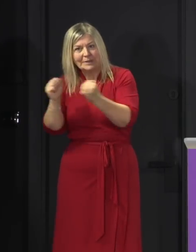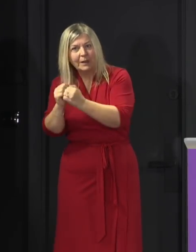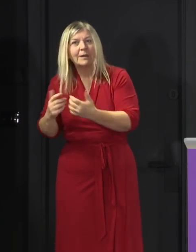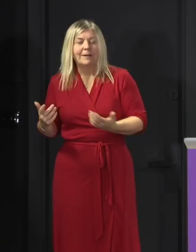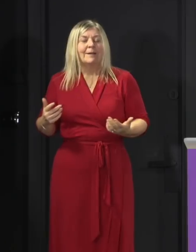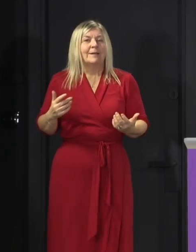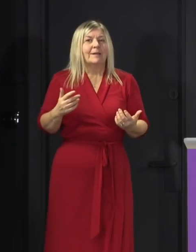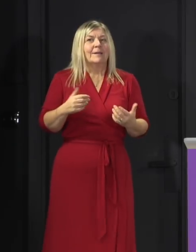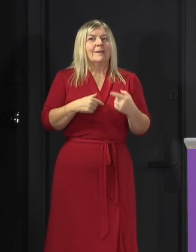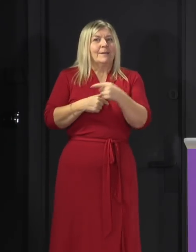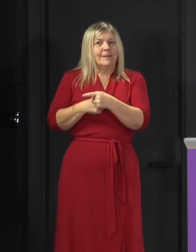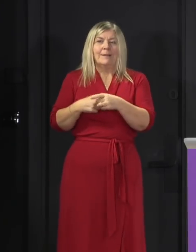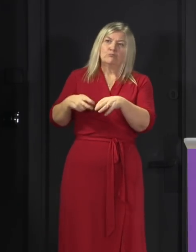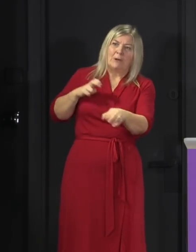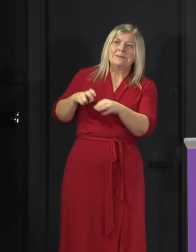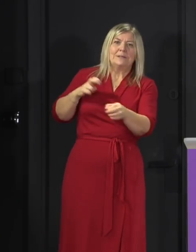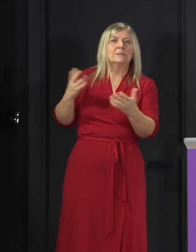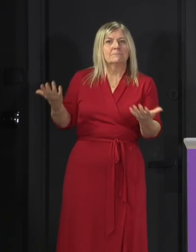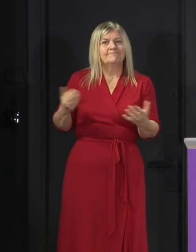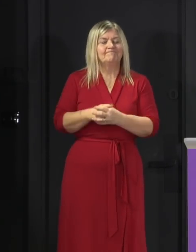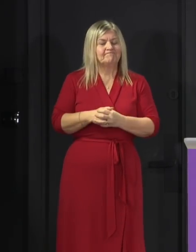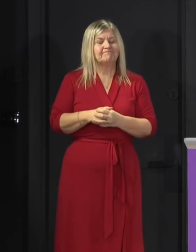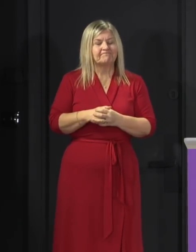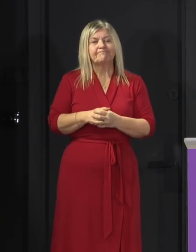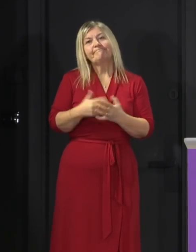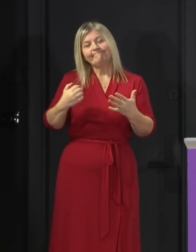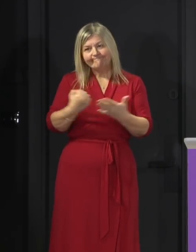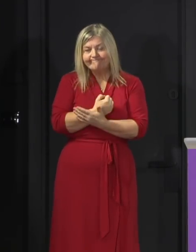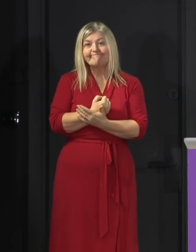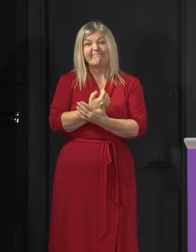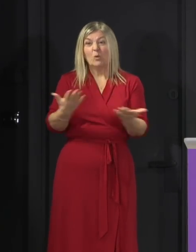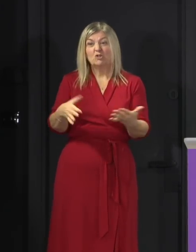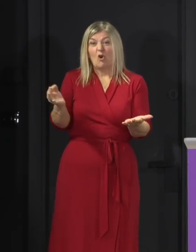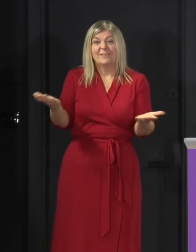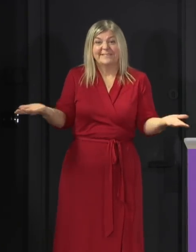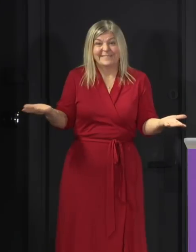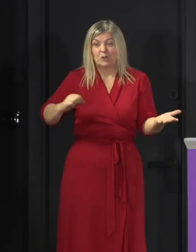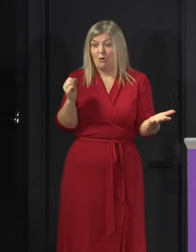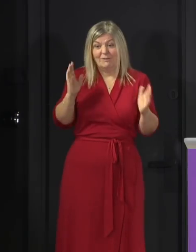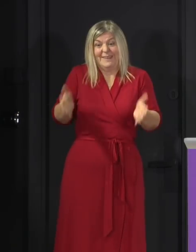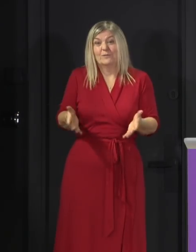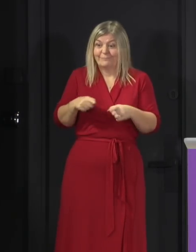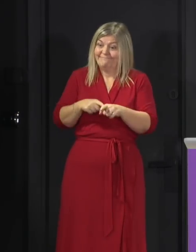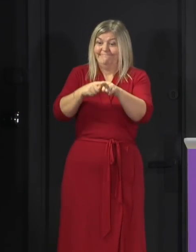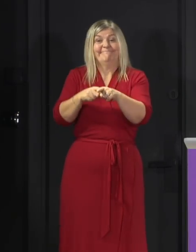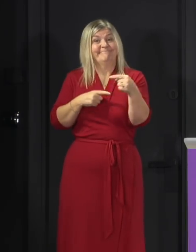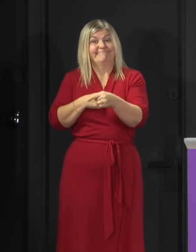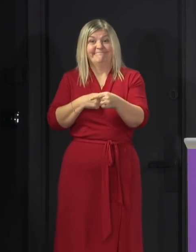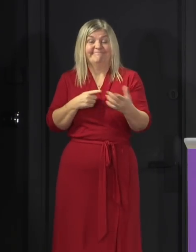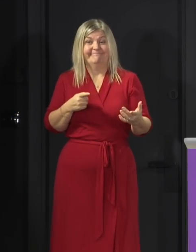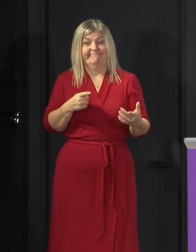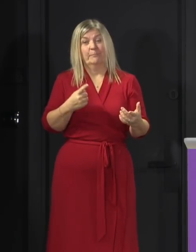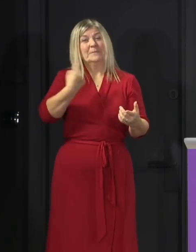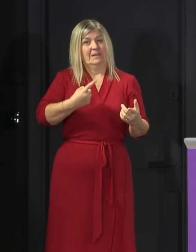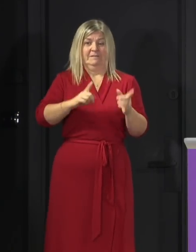the winter period without having to be thinking about Brexit as well. Unfortunately, we don't have a choice over that. I convened a